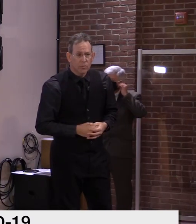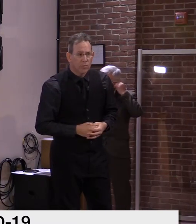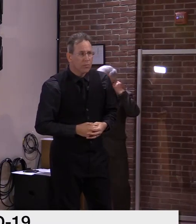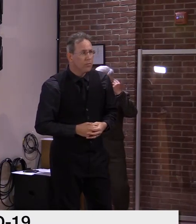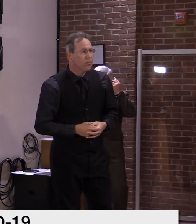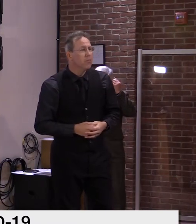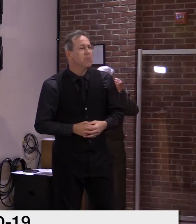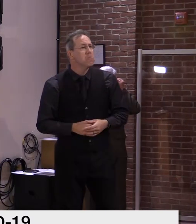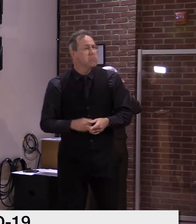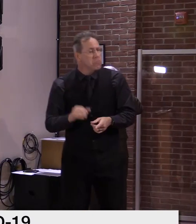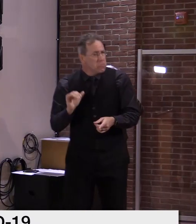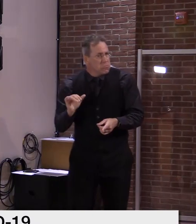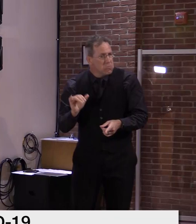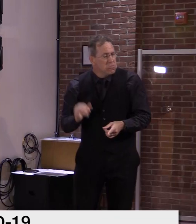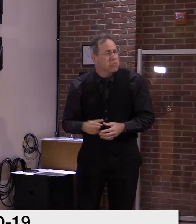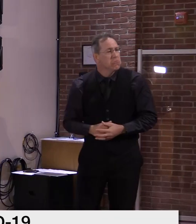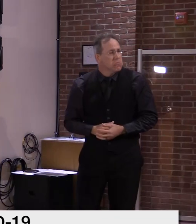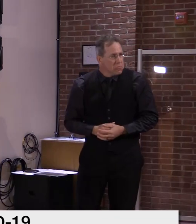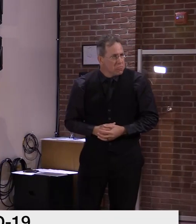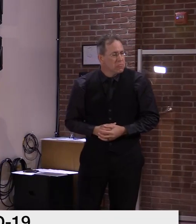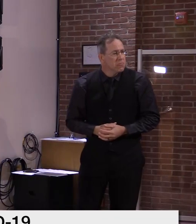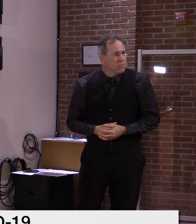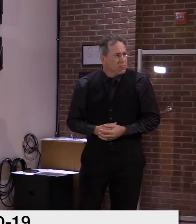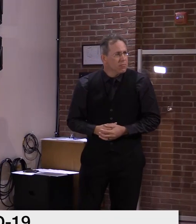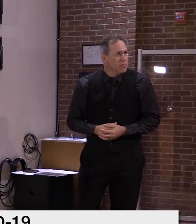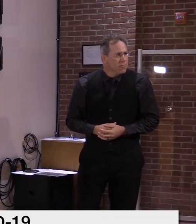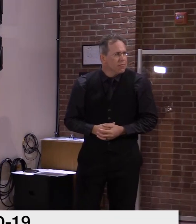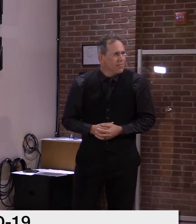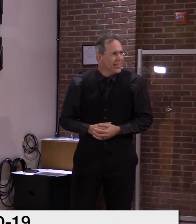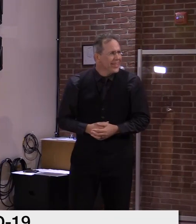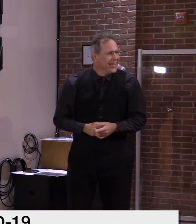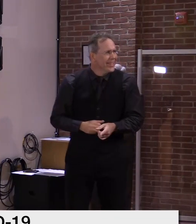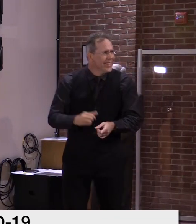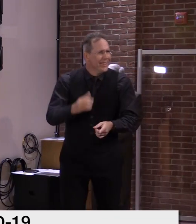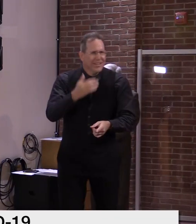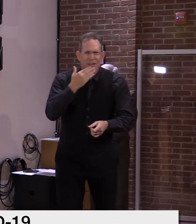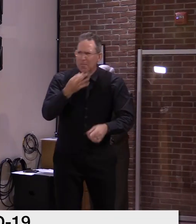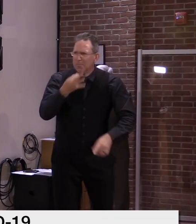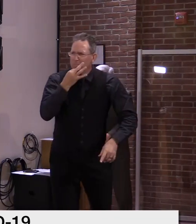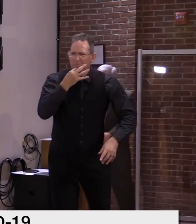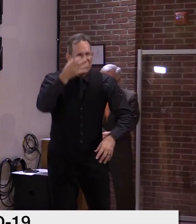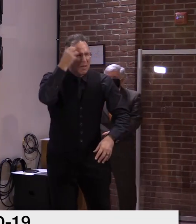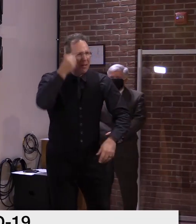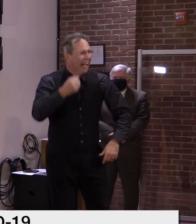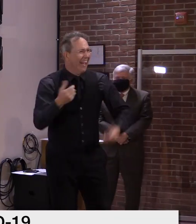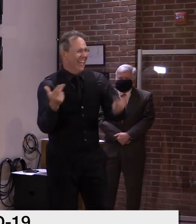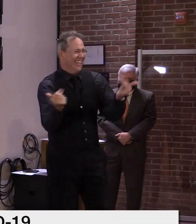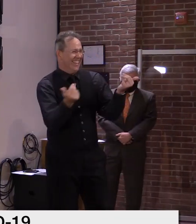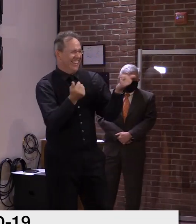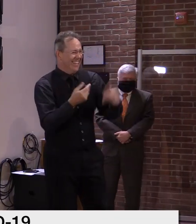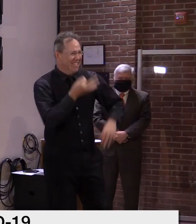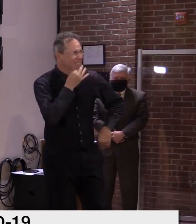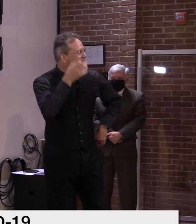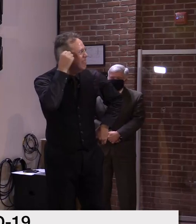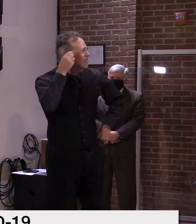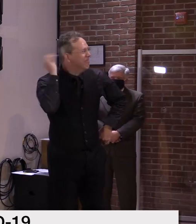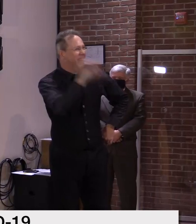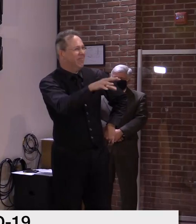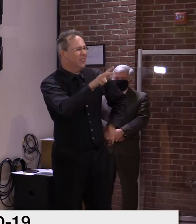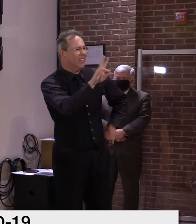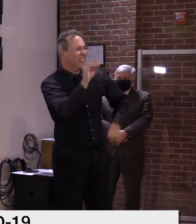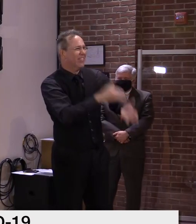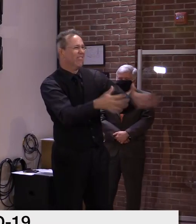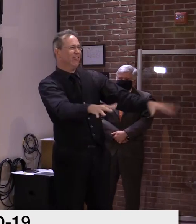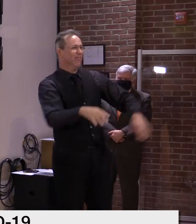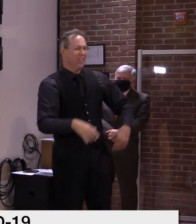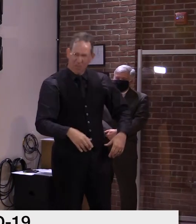Boy, that is good statistical recall. Governor, good morning. I understand you have, first of all,